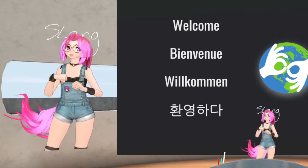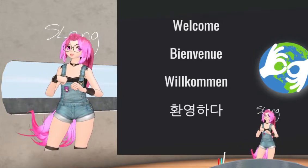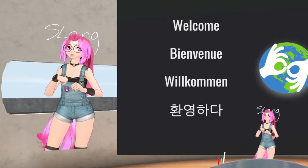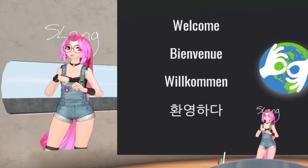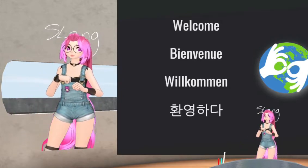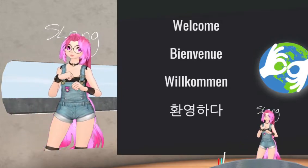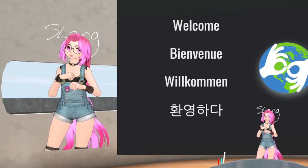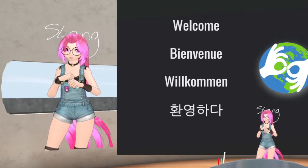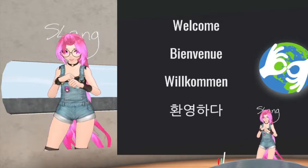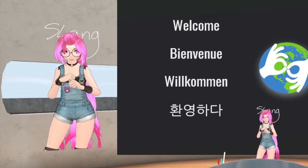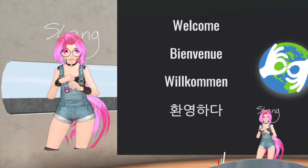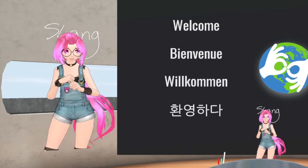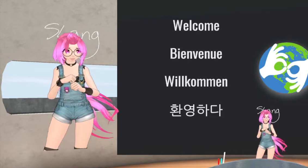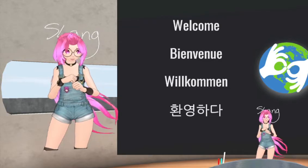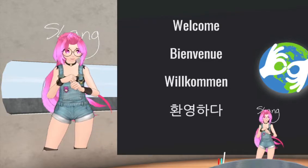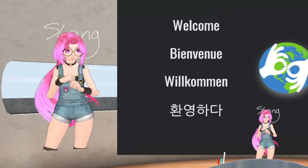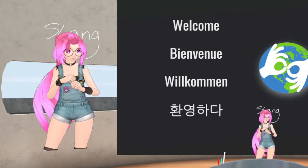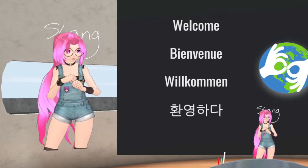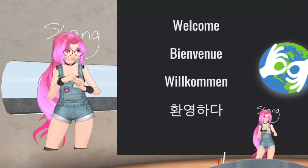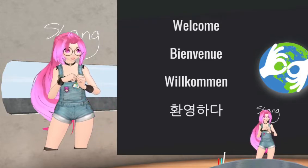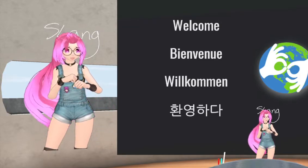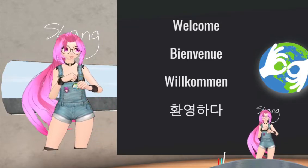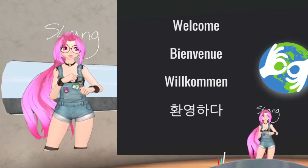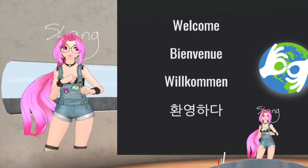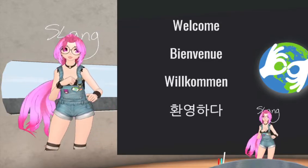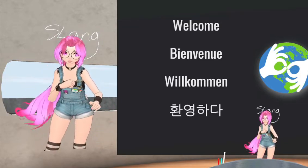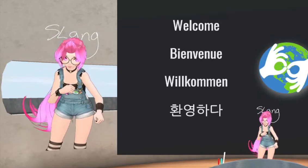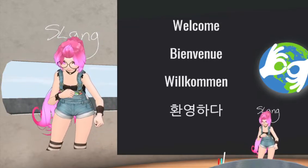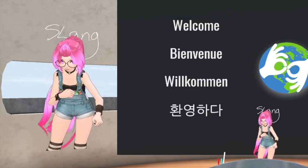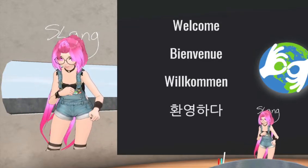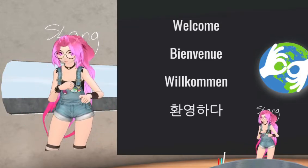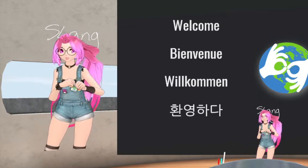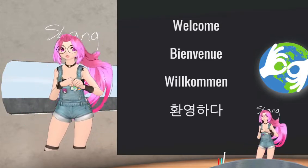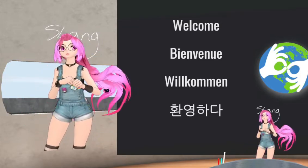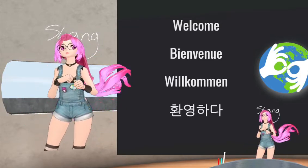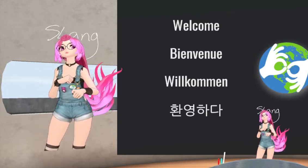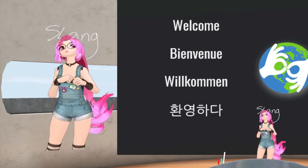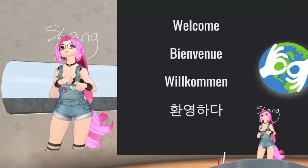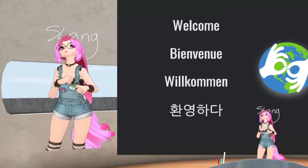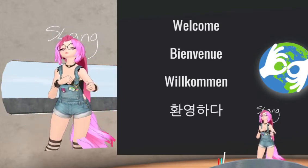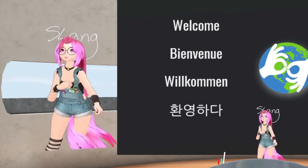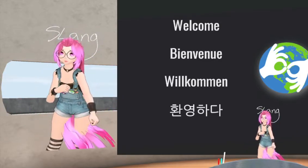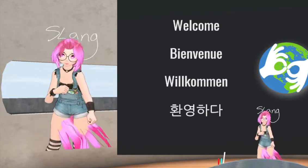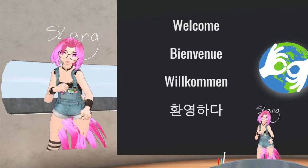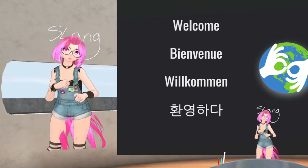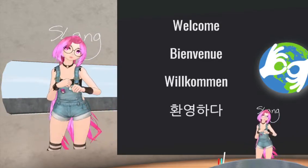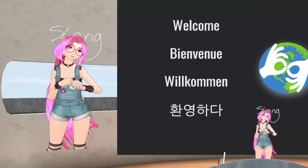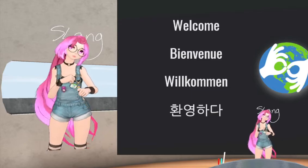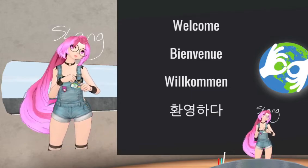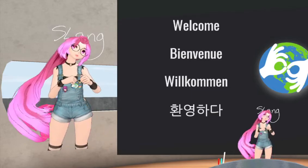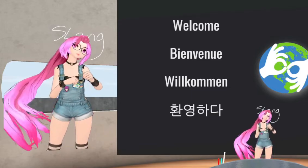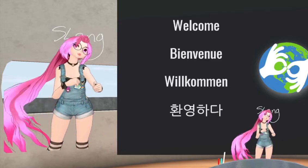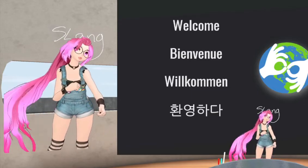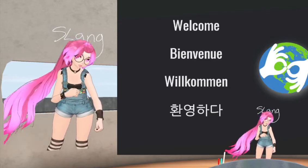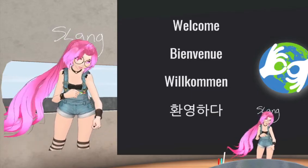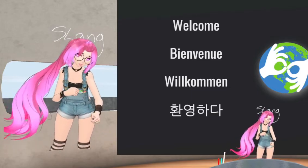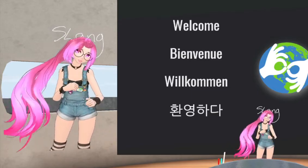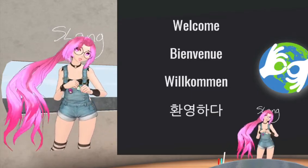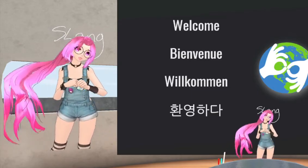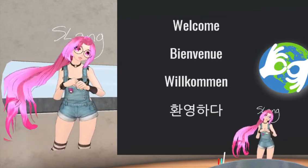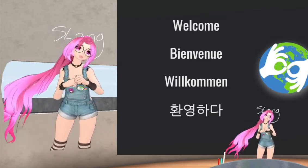Who can tell me what this sign means? This is an actual just sign. In real life, my fingers would be kind of touching on top of each other. Who can tell me what this